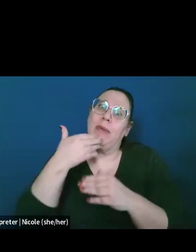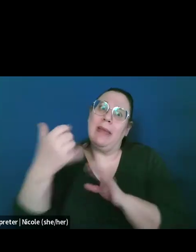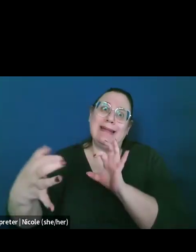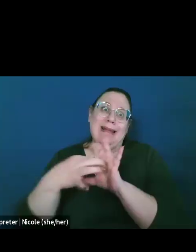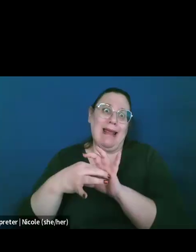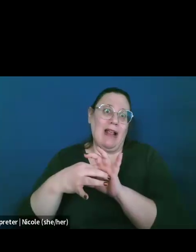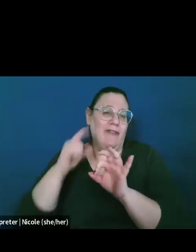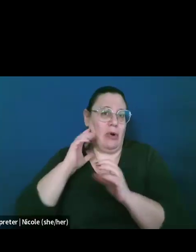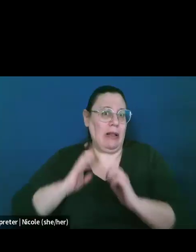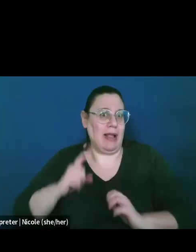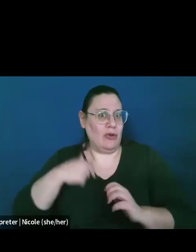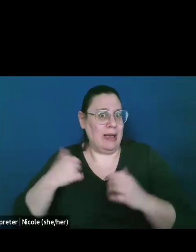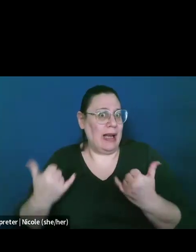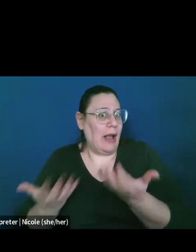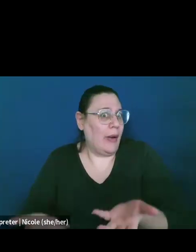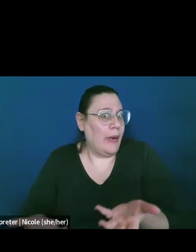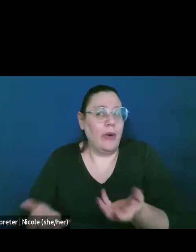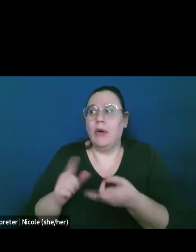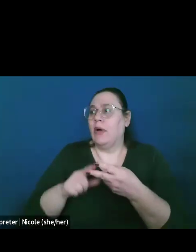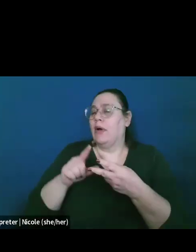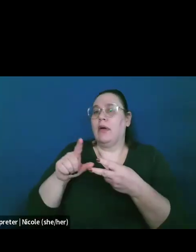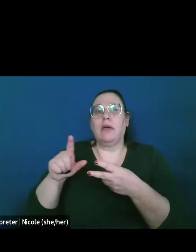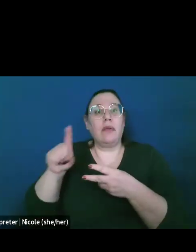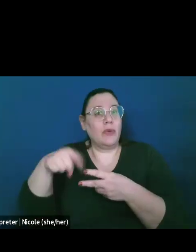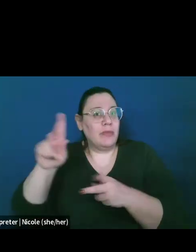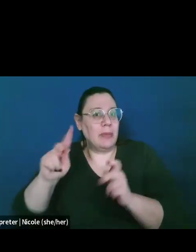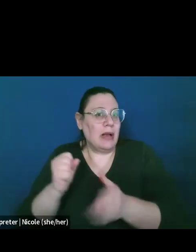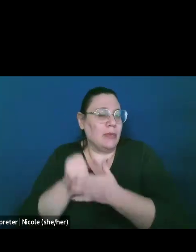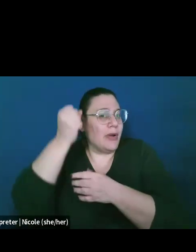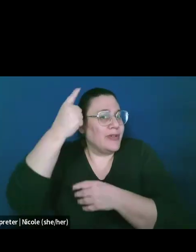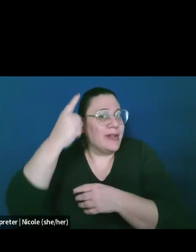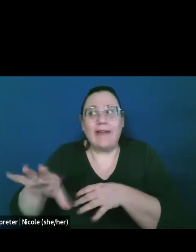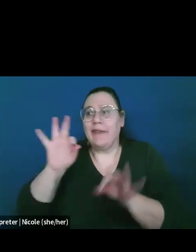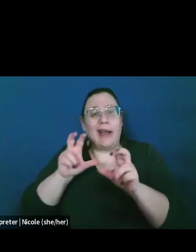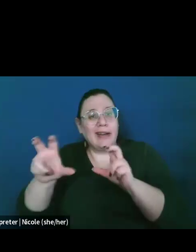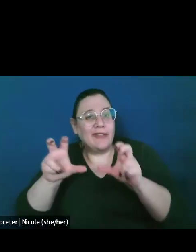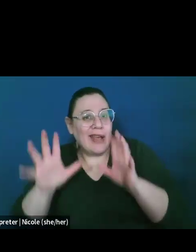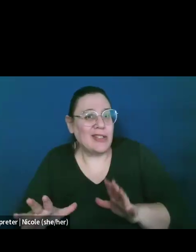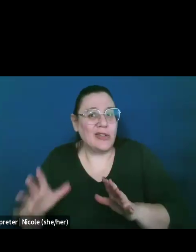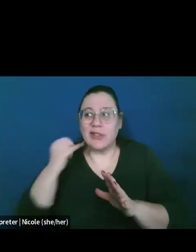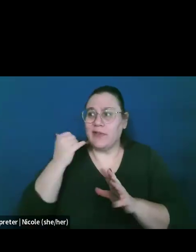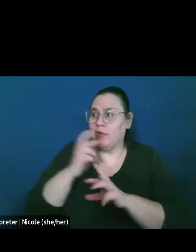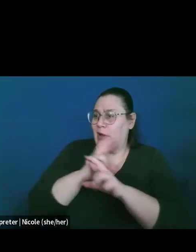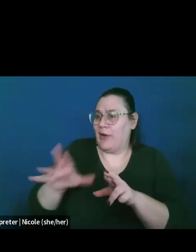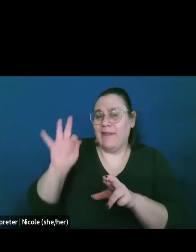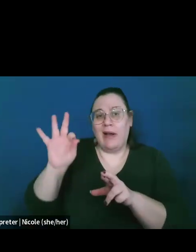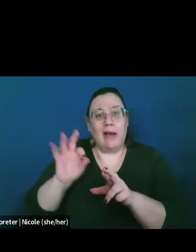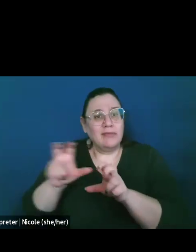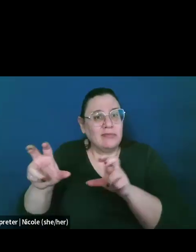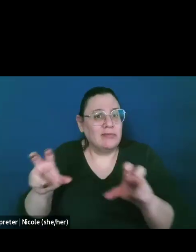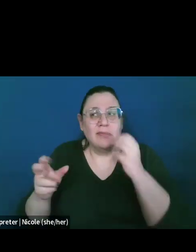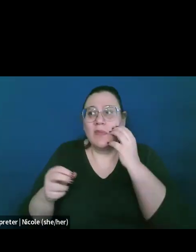Um, they can also help you understand or find investors if you're at that type of financing stage. And also, they're really great for